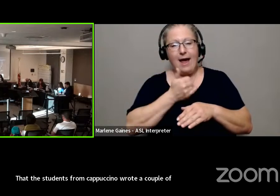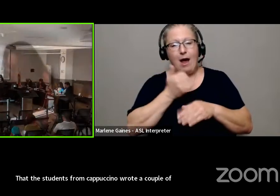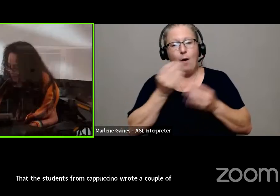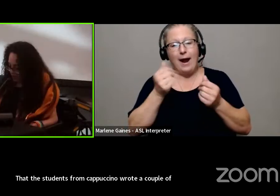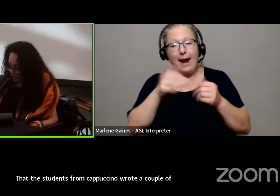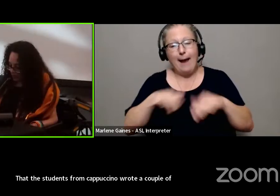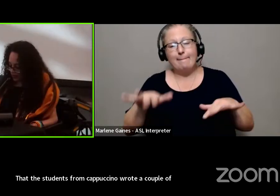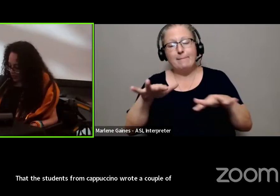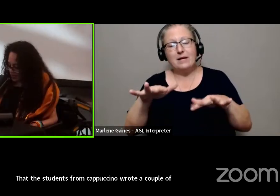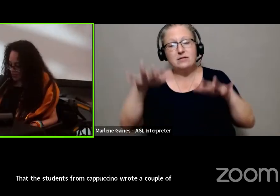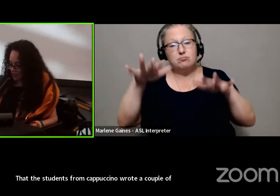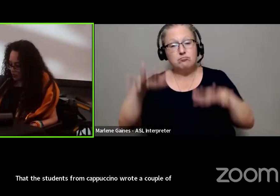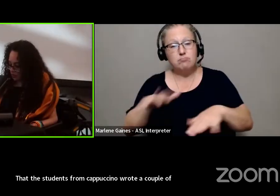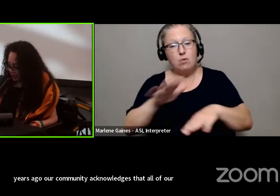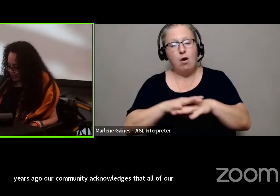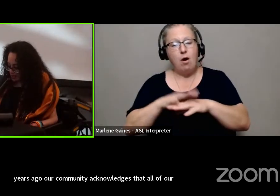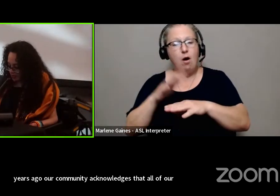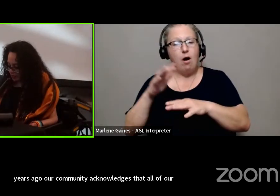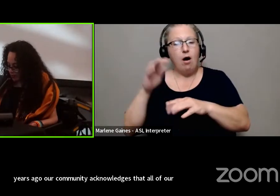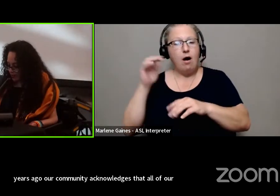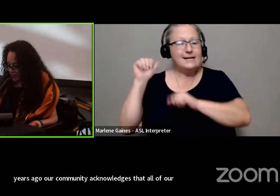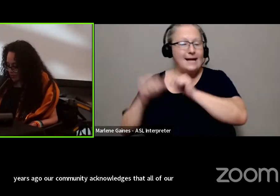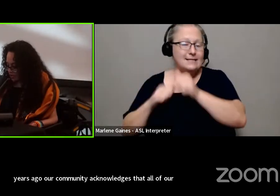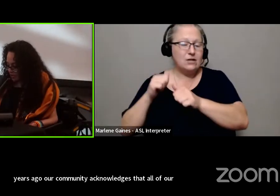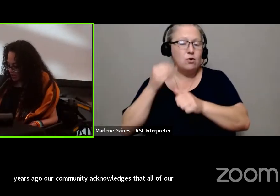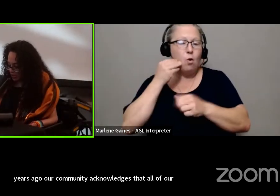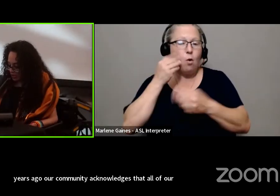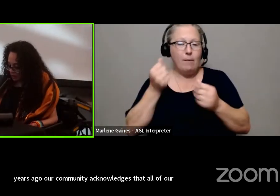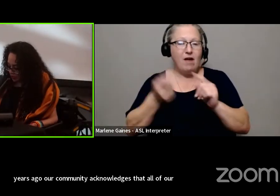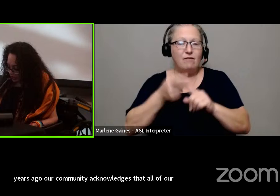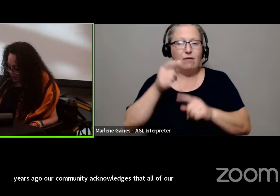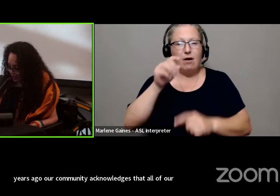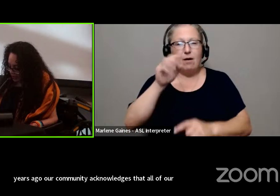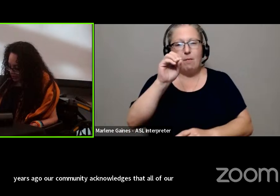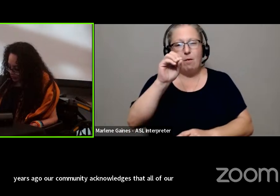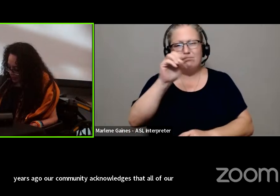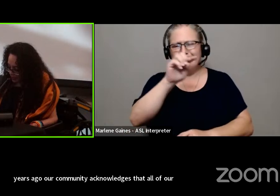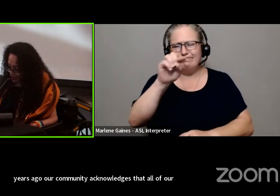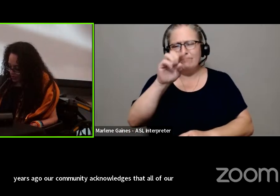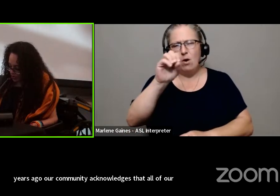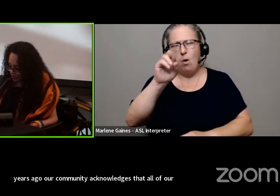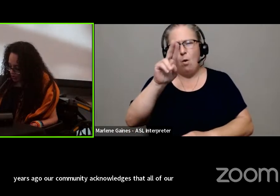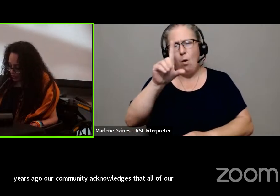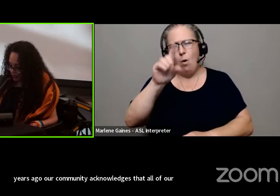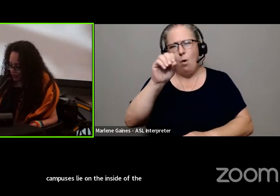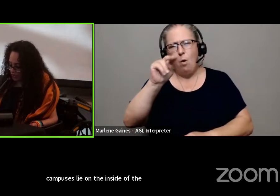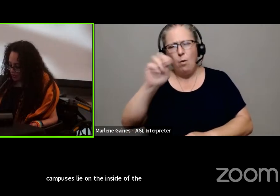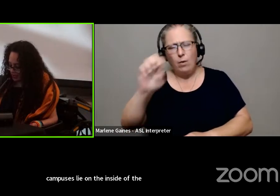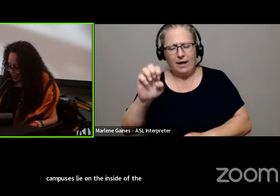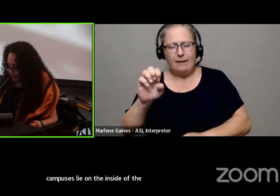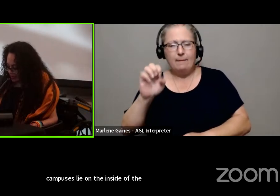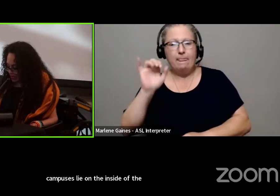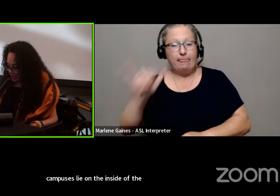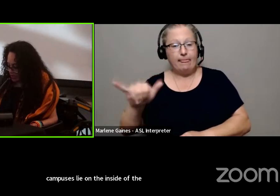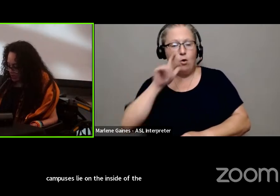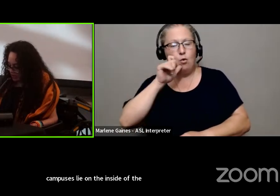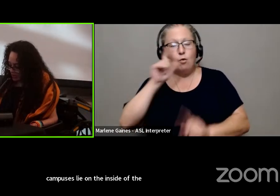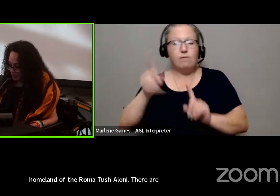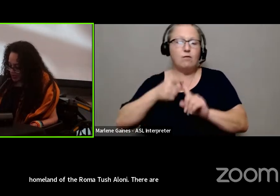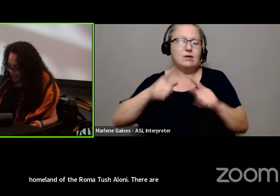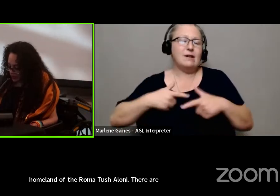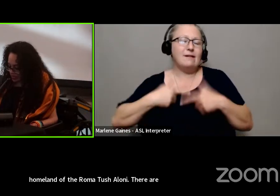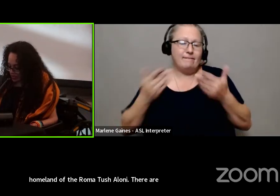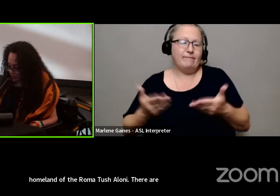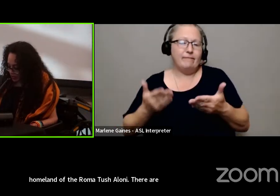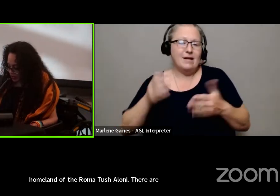campuses lie on the ancestral homeland of the Ramaytush Ohlone. The Ramaytush are the original inhabitants